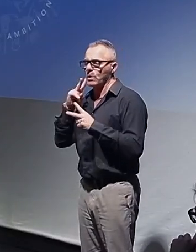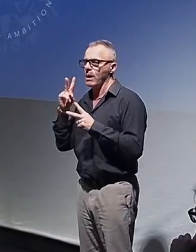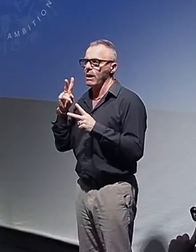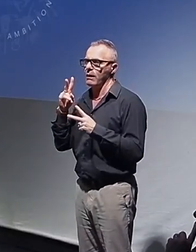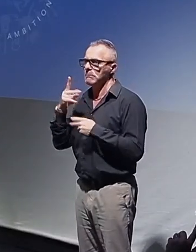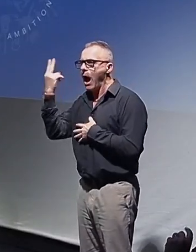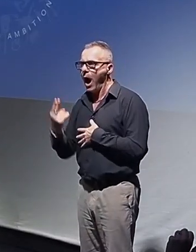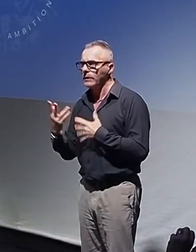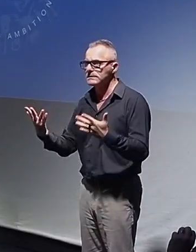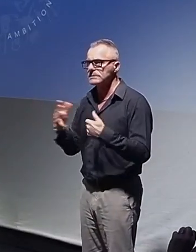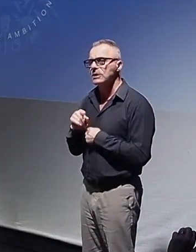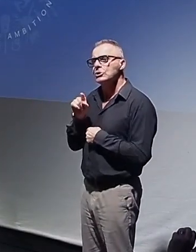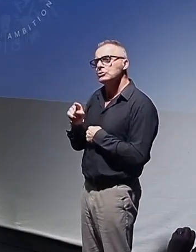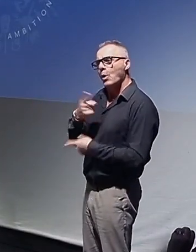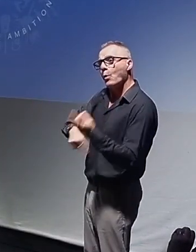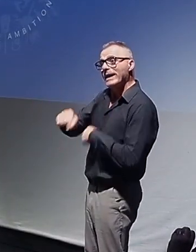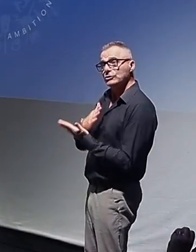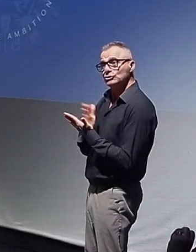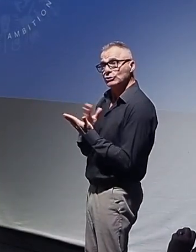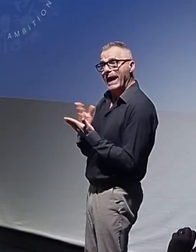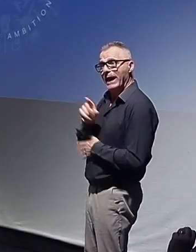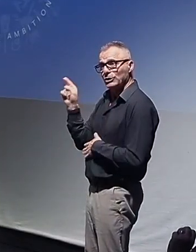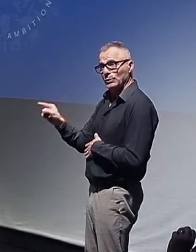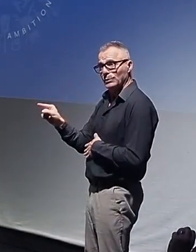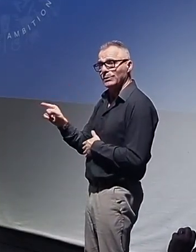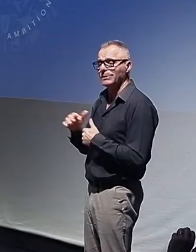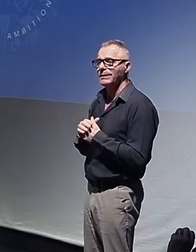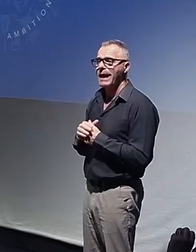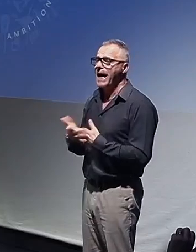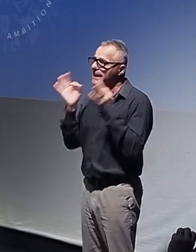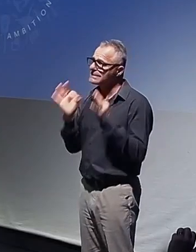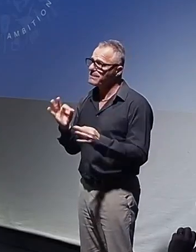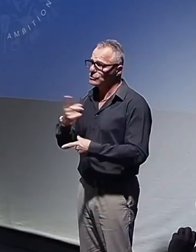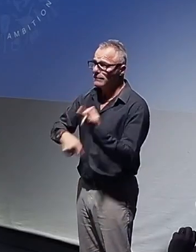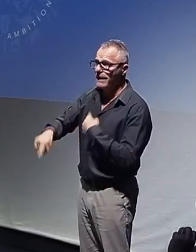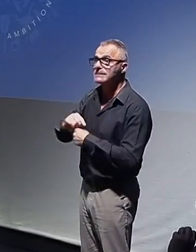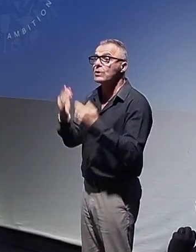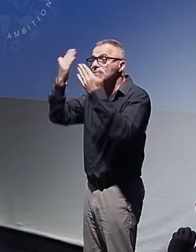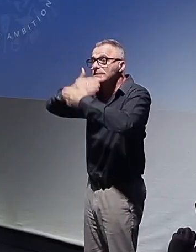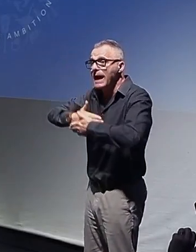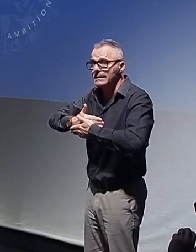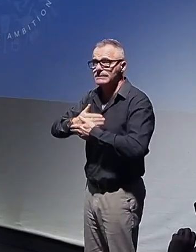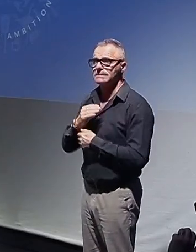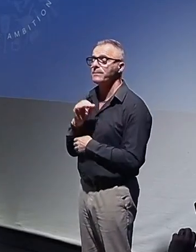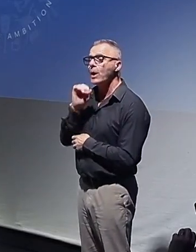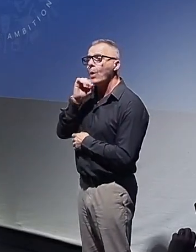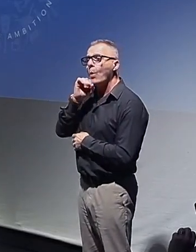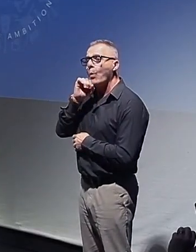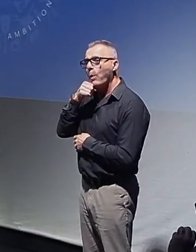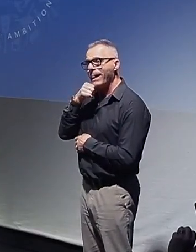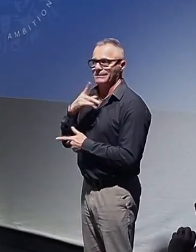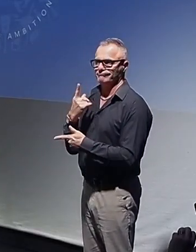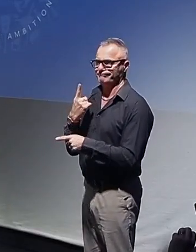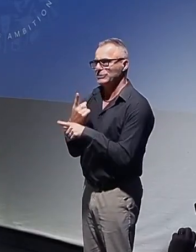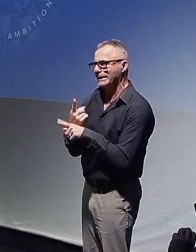School of Visual Arts kind of share you, which is quite a special thing for us. So tonight we're going to have a